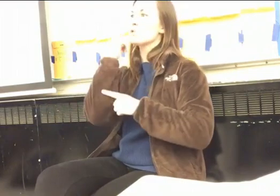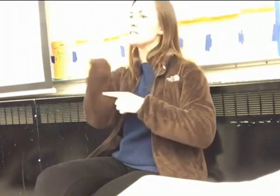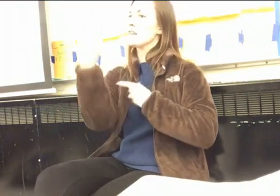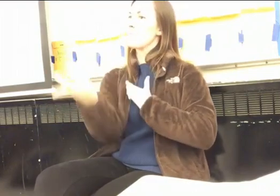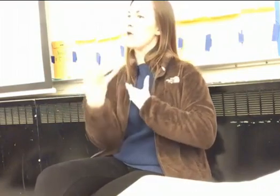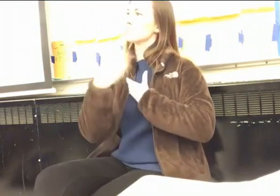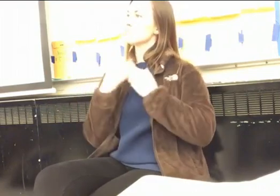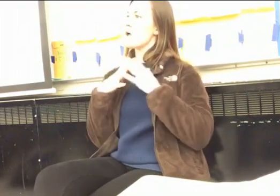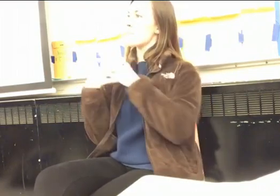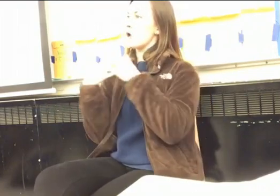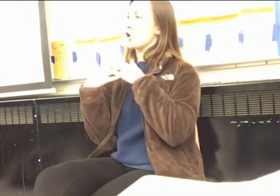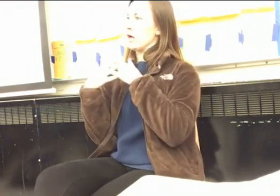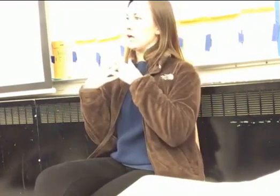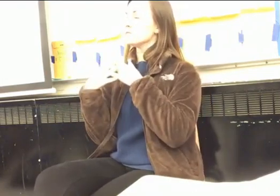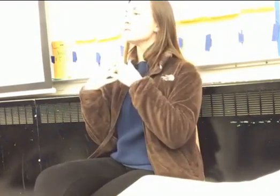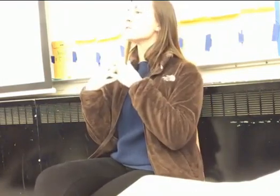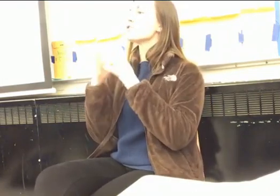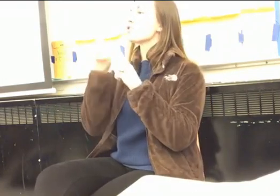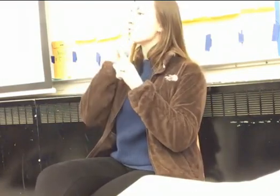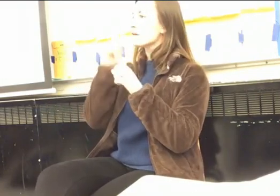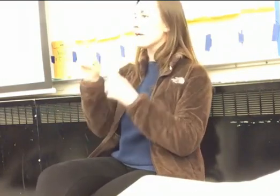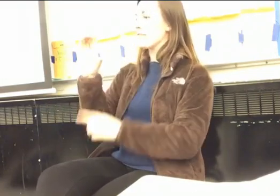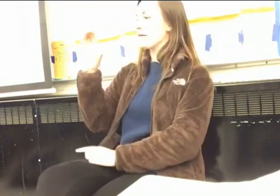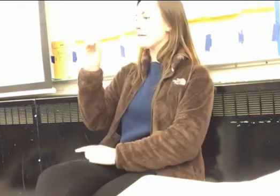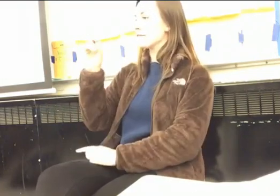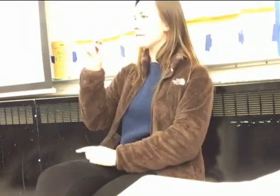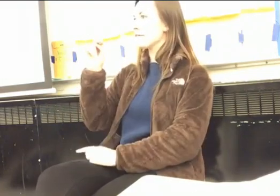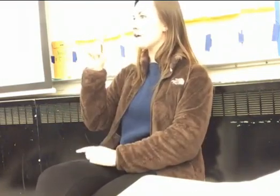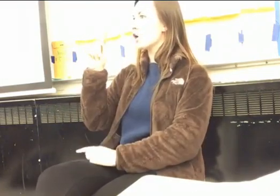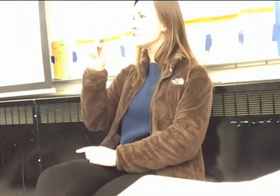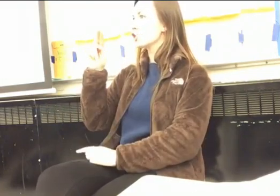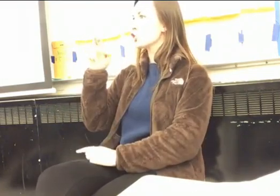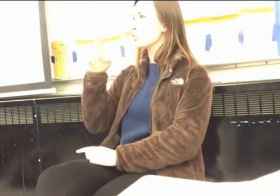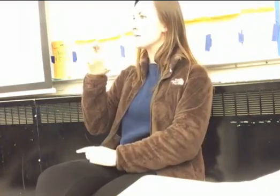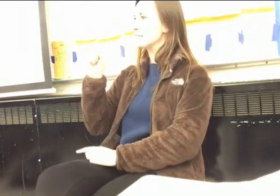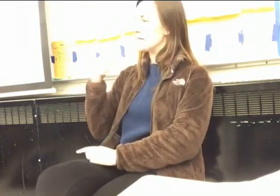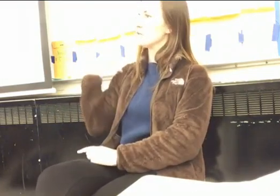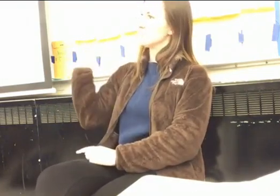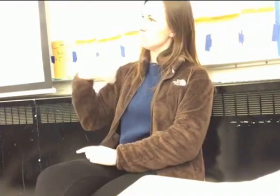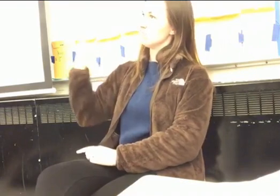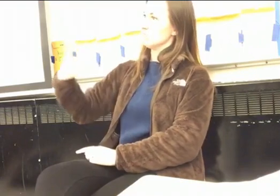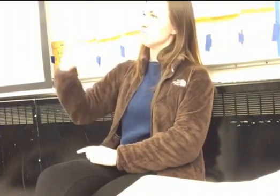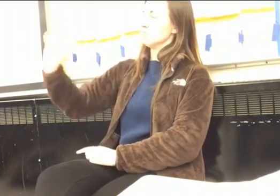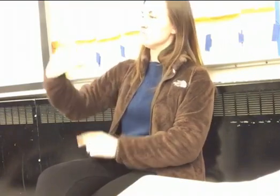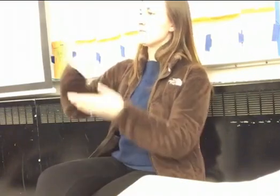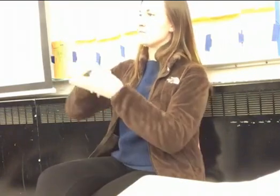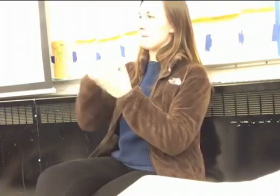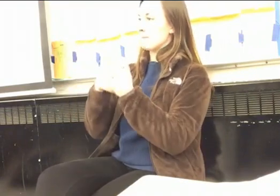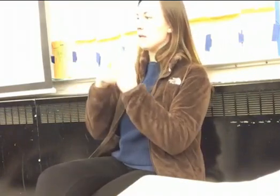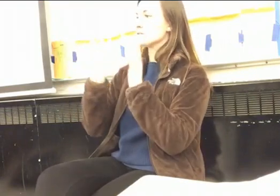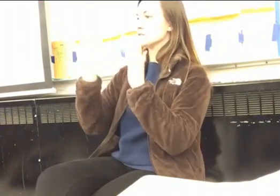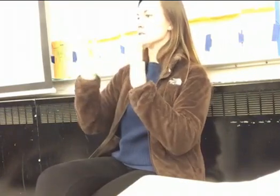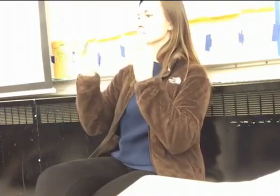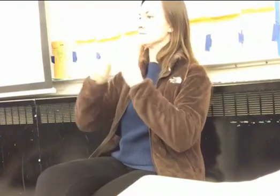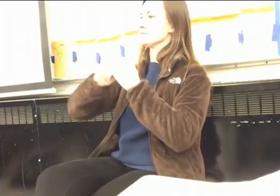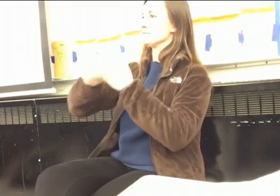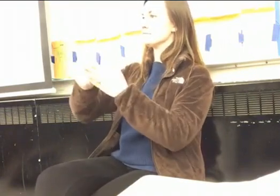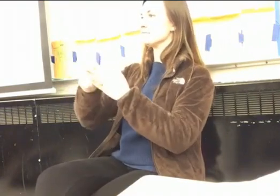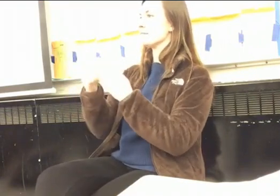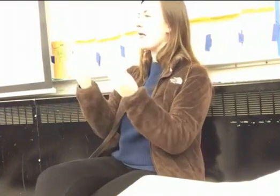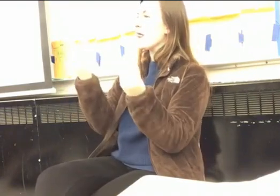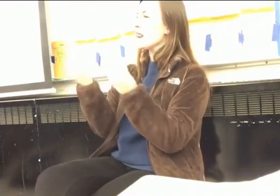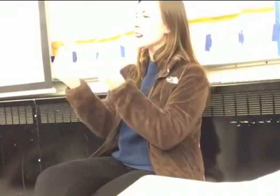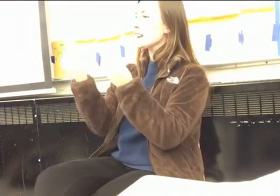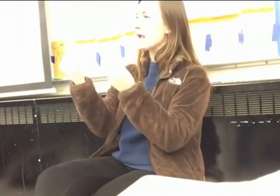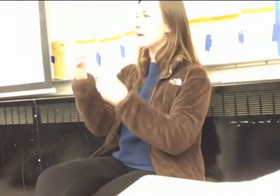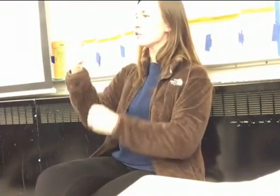and we've talked about it before. This is the continuity, if you will highlight, where it says land-grabbing